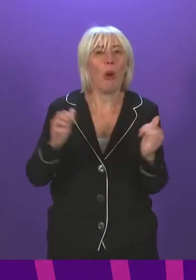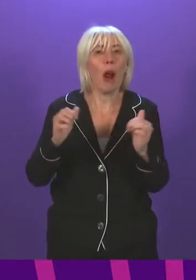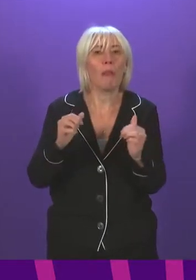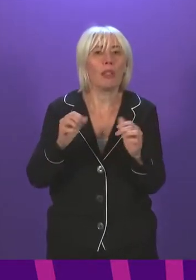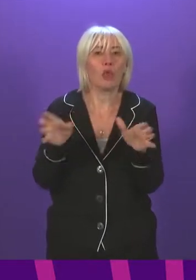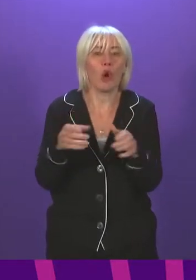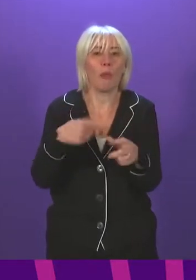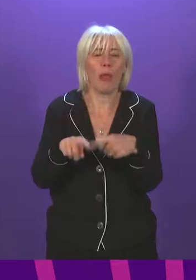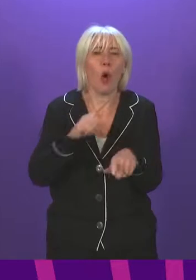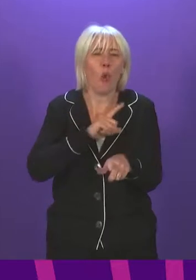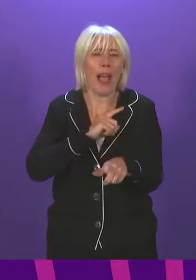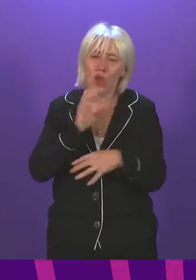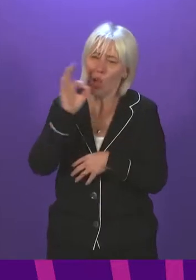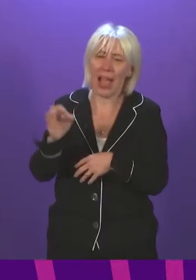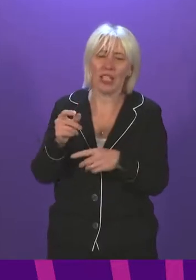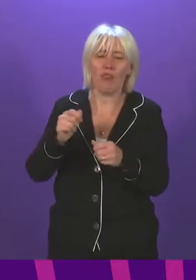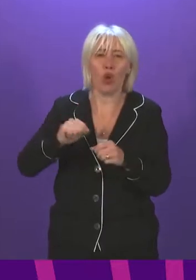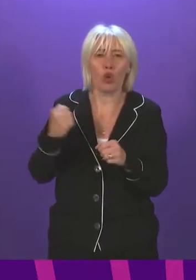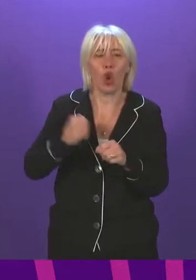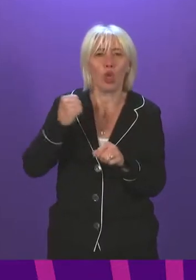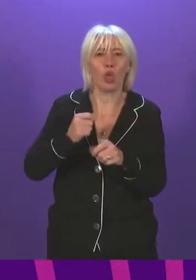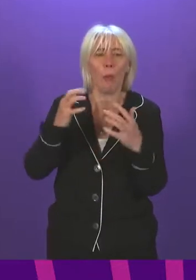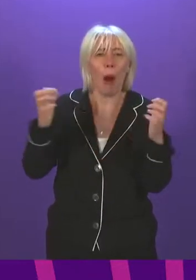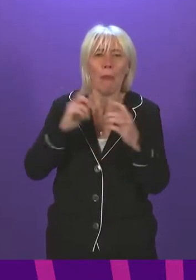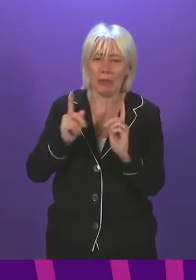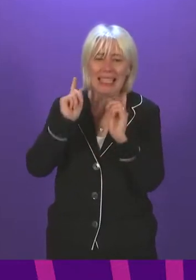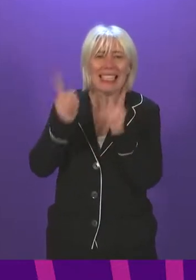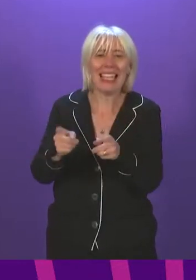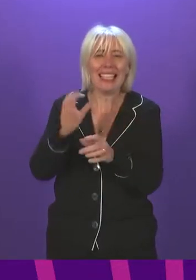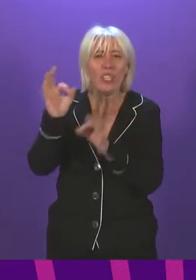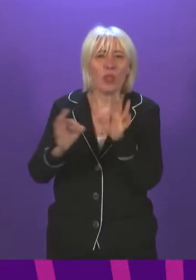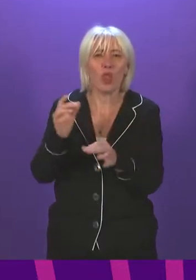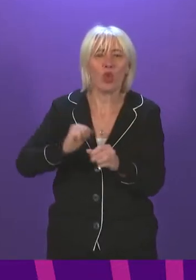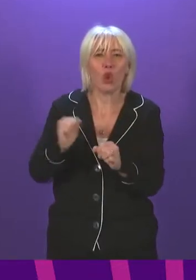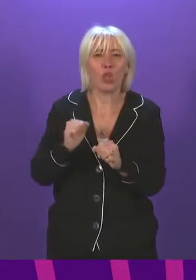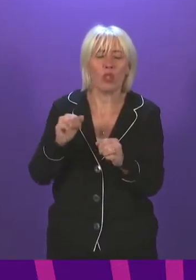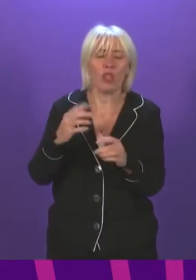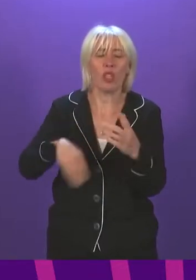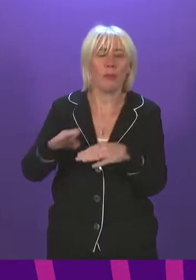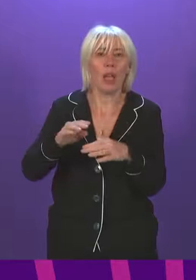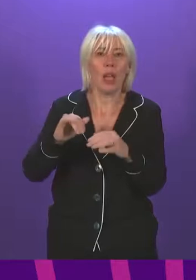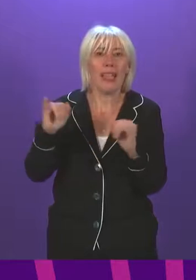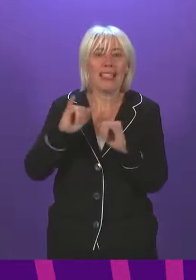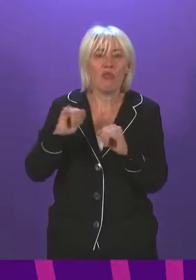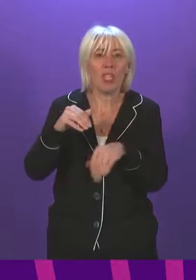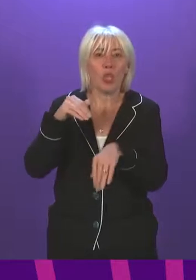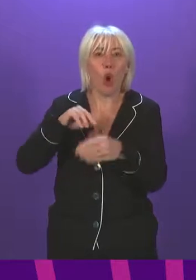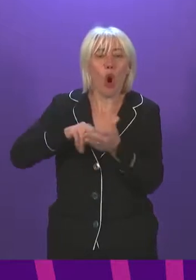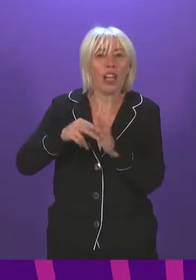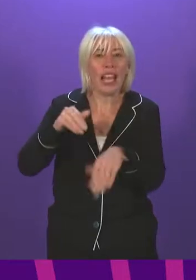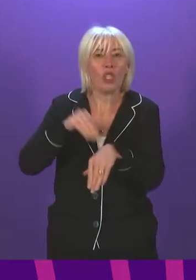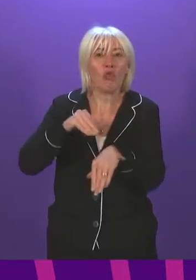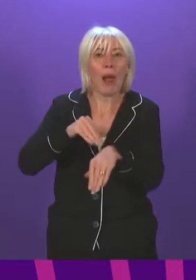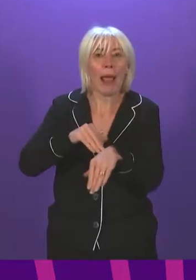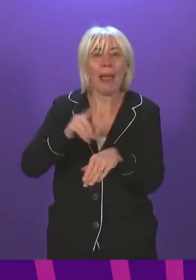for designated status for the Scottish Parliament under the Serious Organised Crime and Police Act 2005 and whether it will publish the background